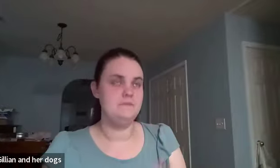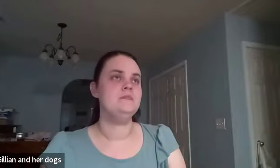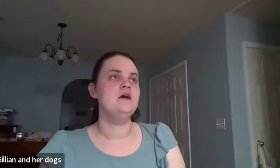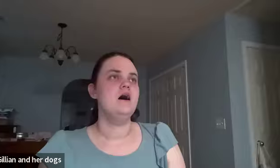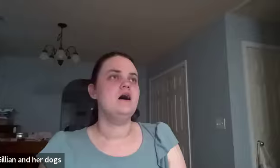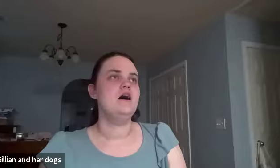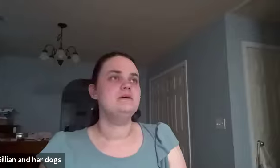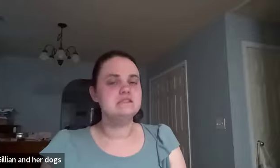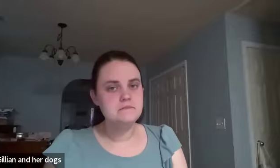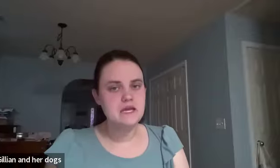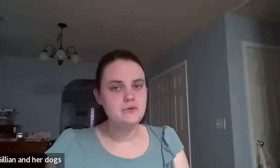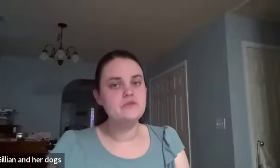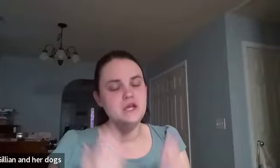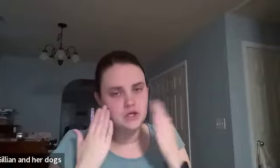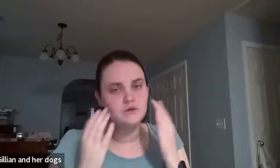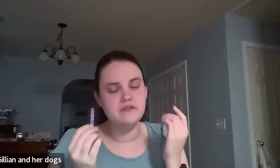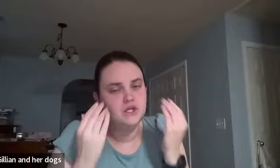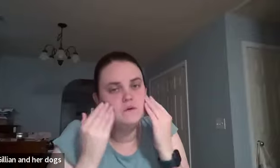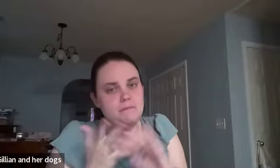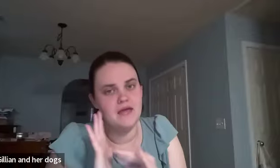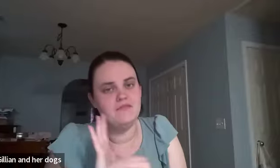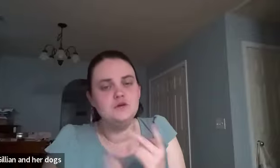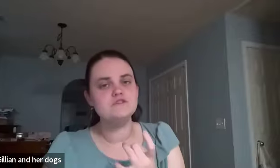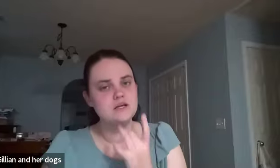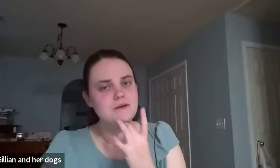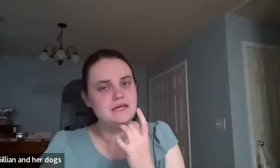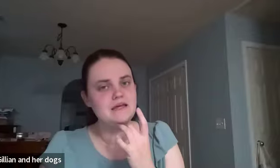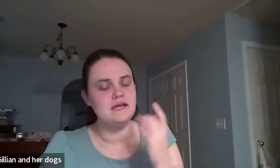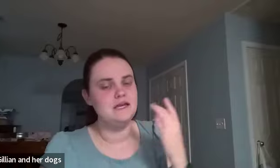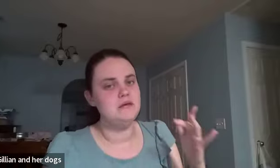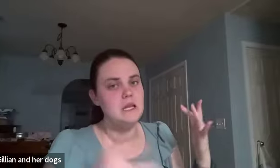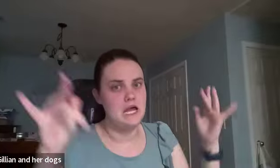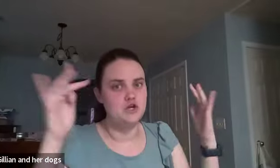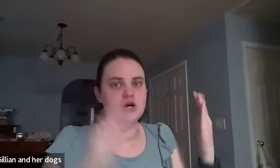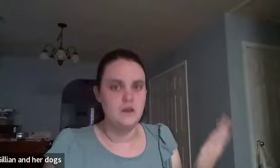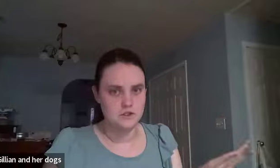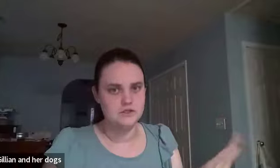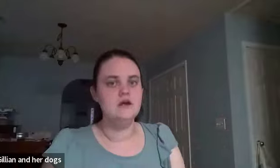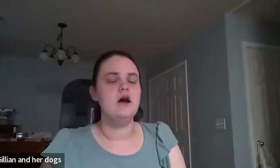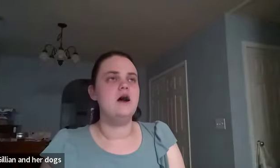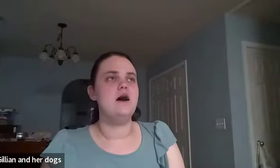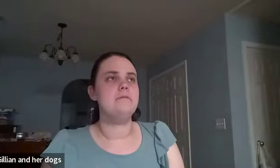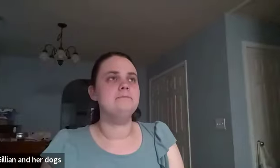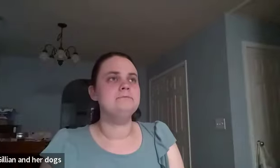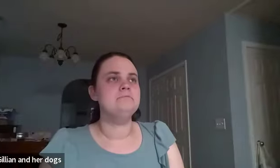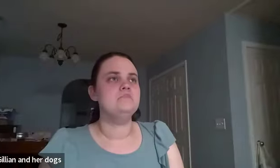way. And some people they knew what I meant. They knew I was talking about being like it being a lighter color. Um,